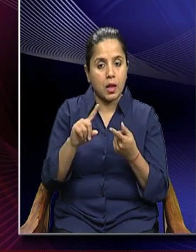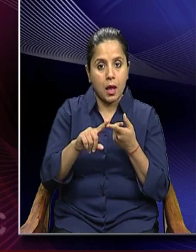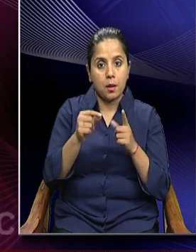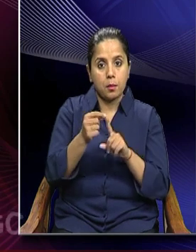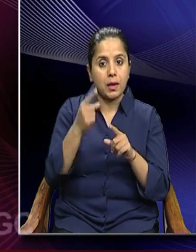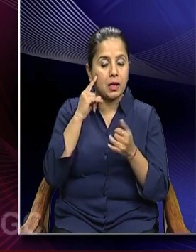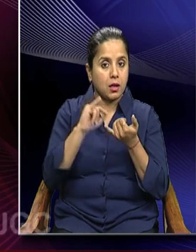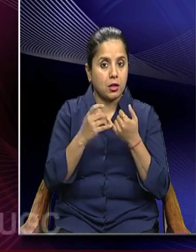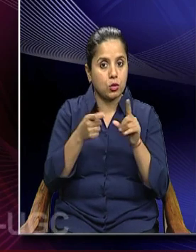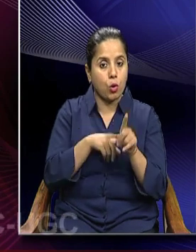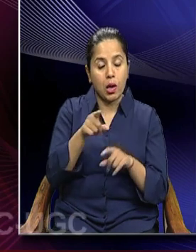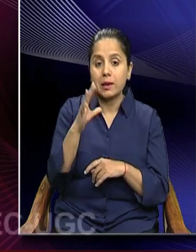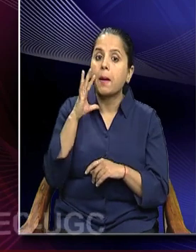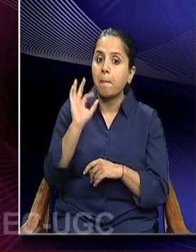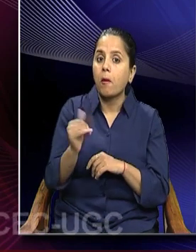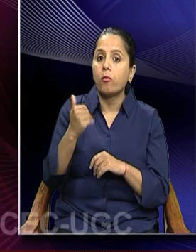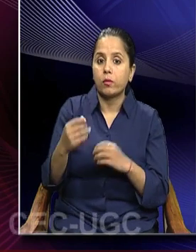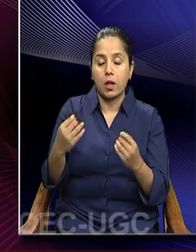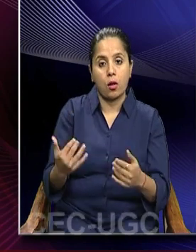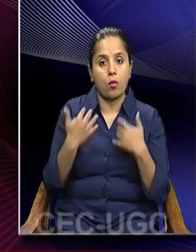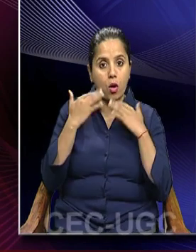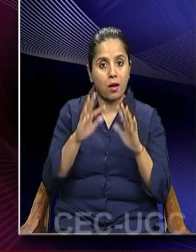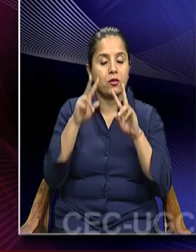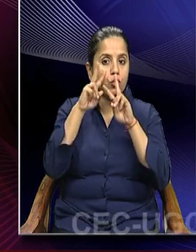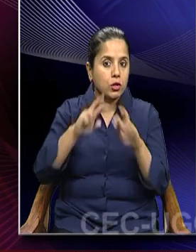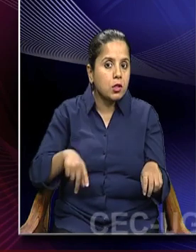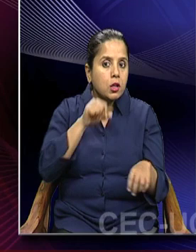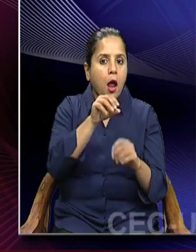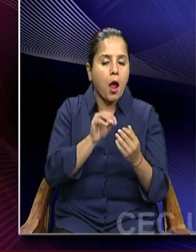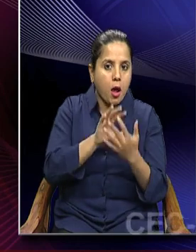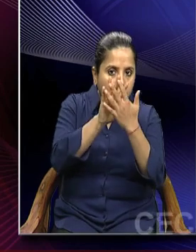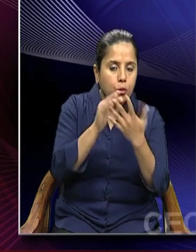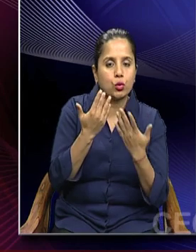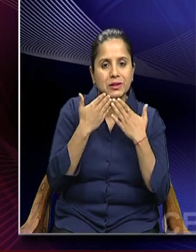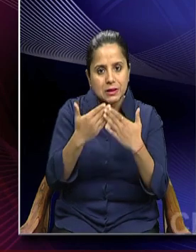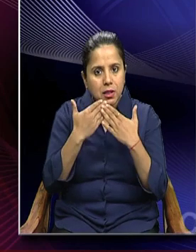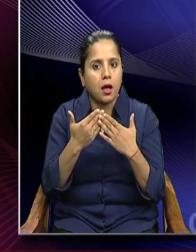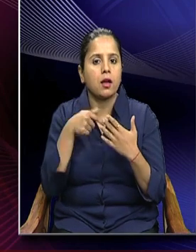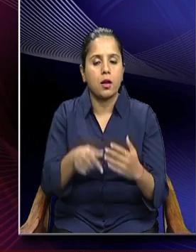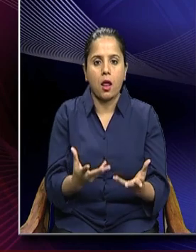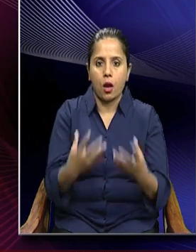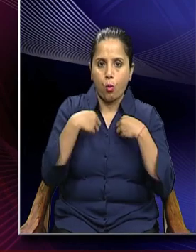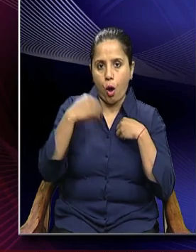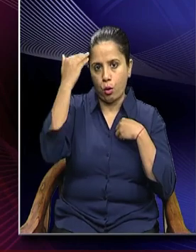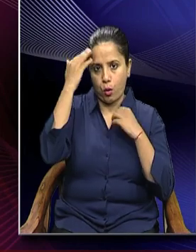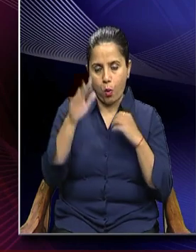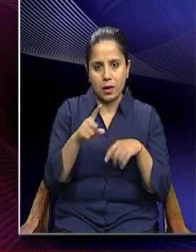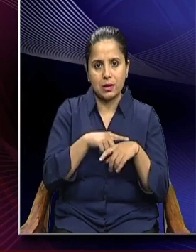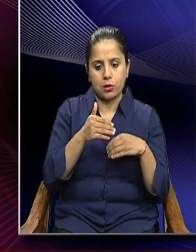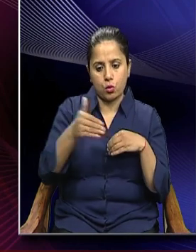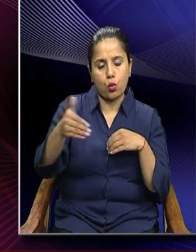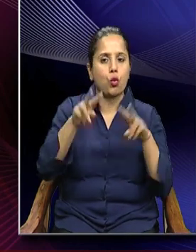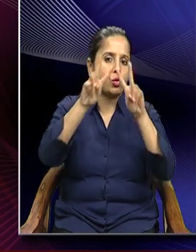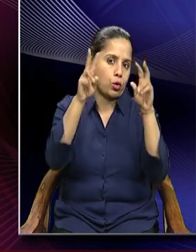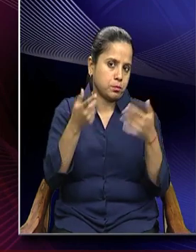Epistemology is crucial as it influences a researcher's approach to studying and acquiring knowledge within a specific